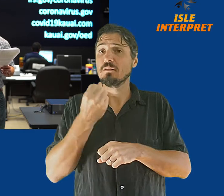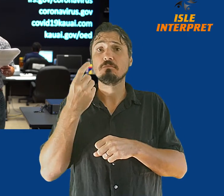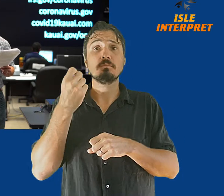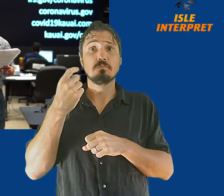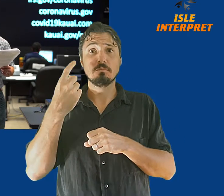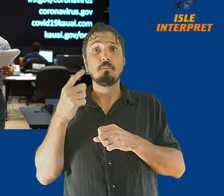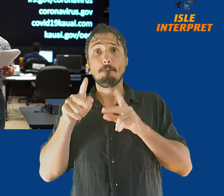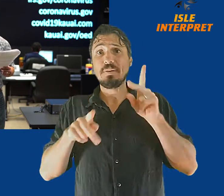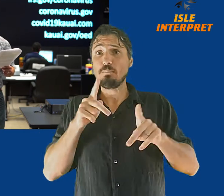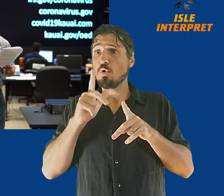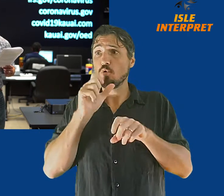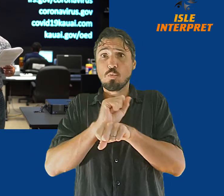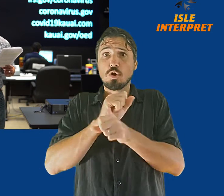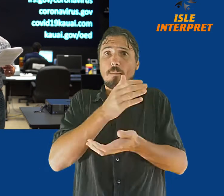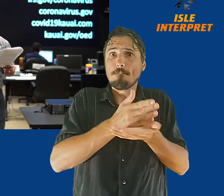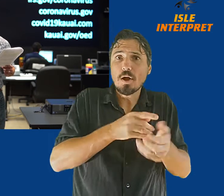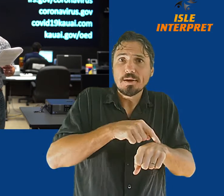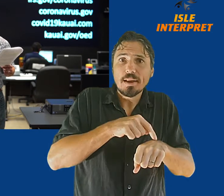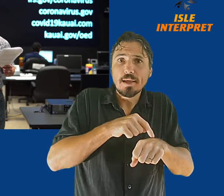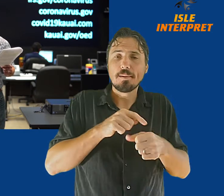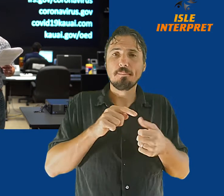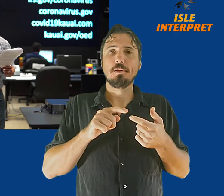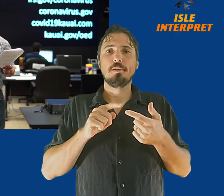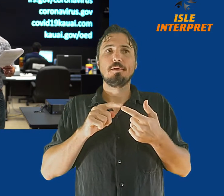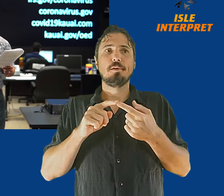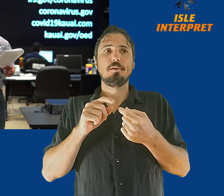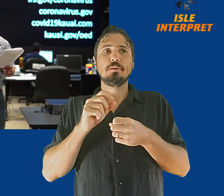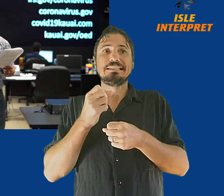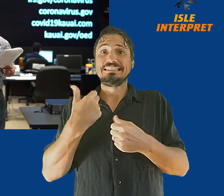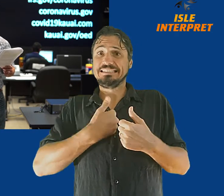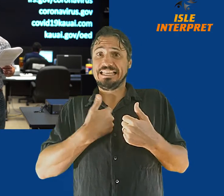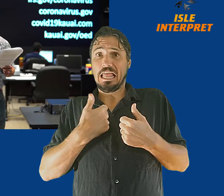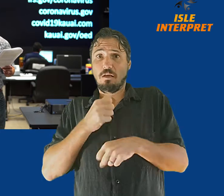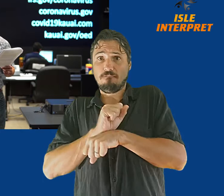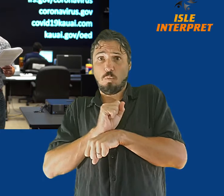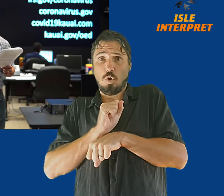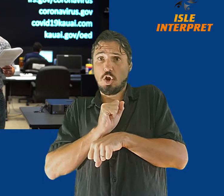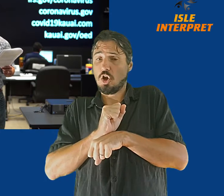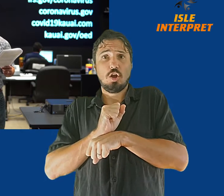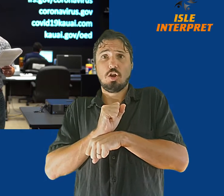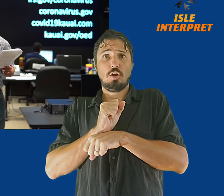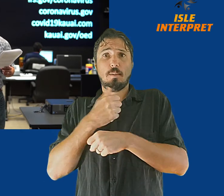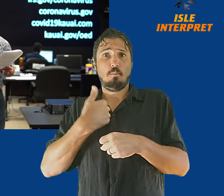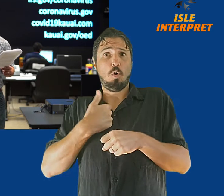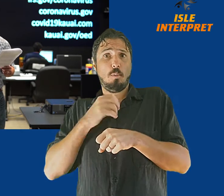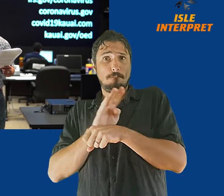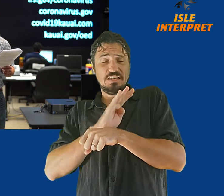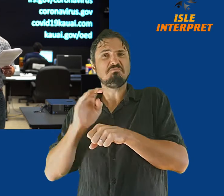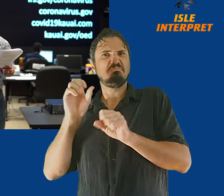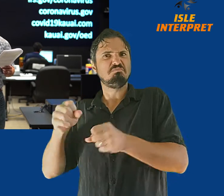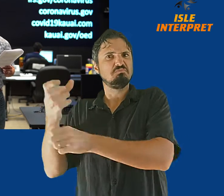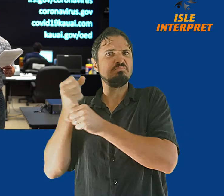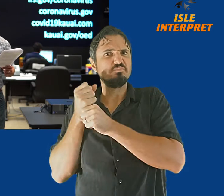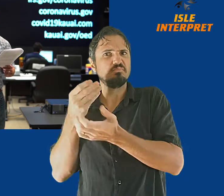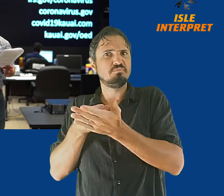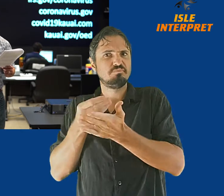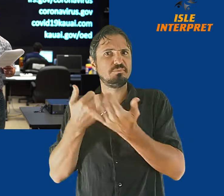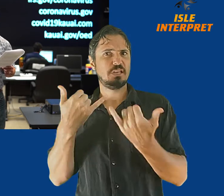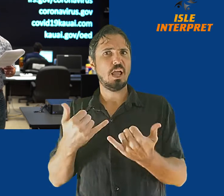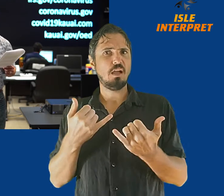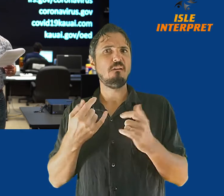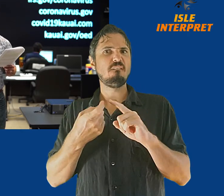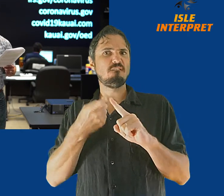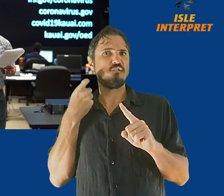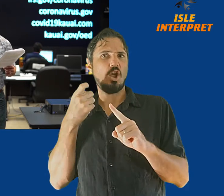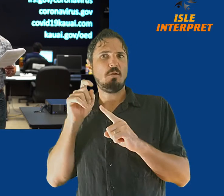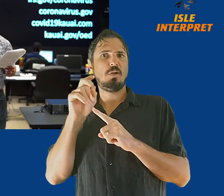limited work histories. This will provide for additional funds on top of the benefits you're expected to receive from the state. On that